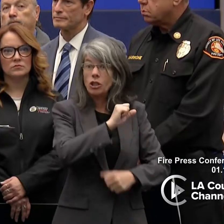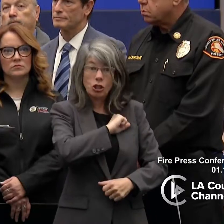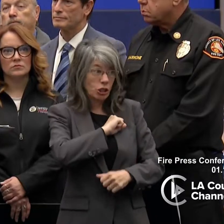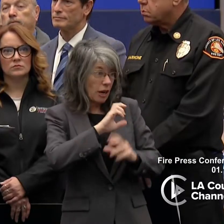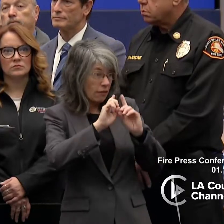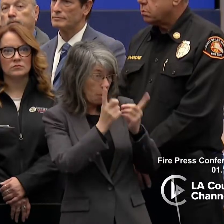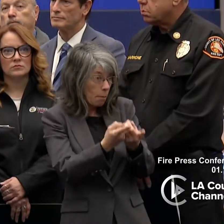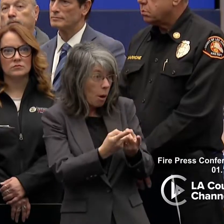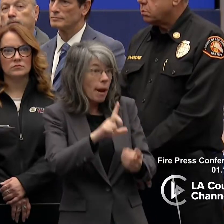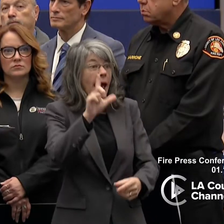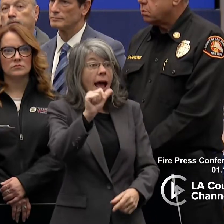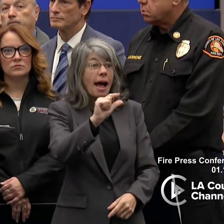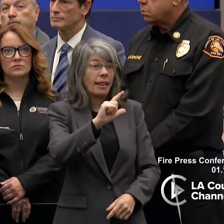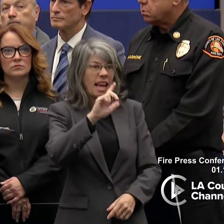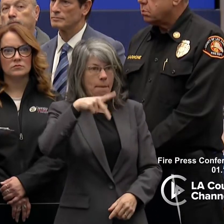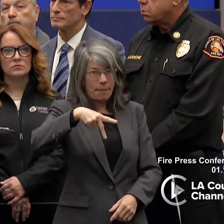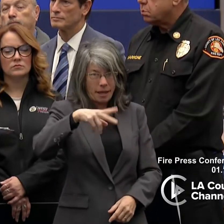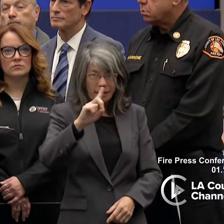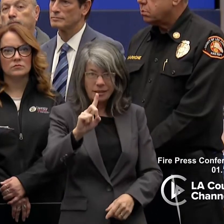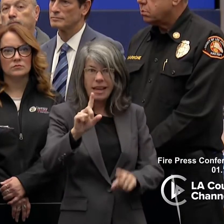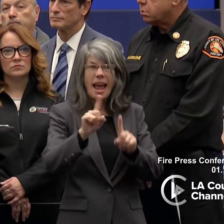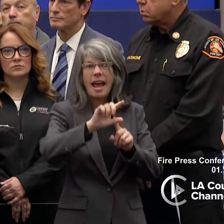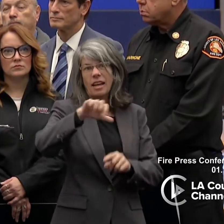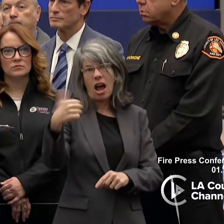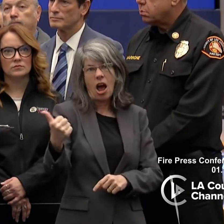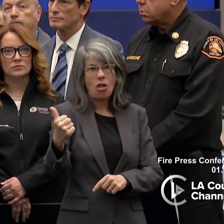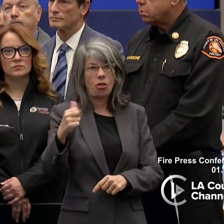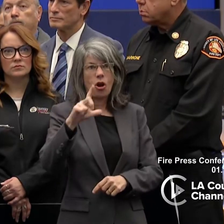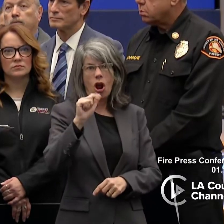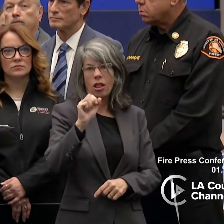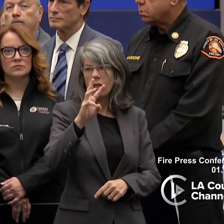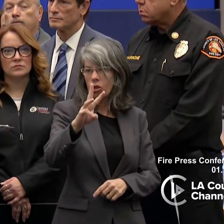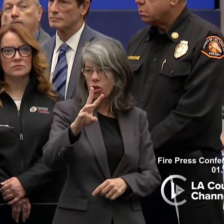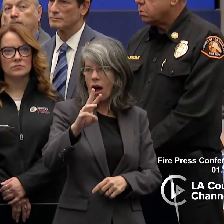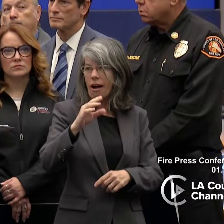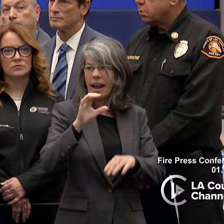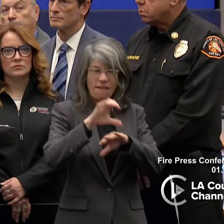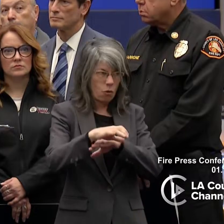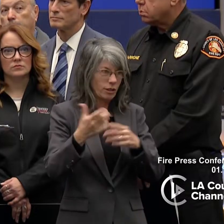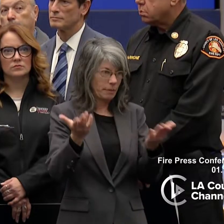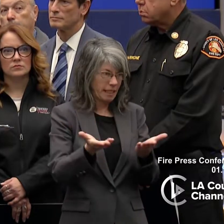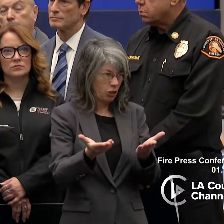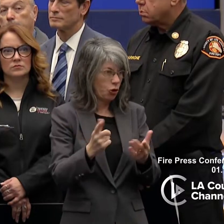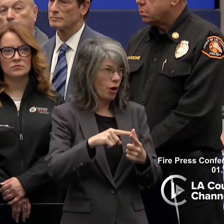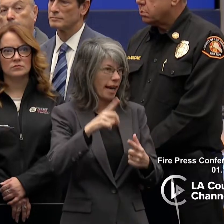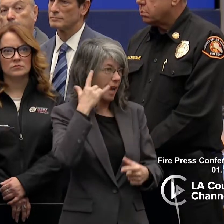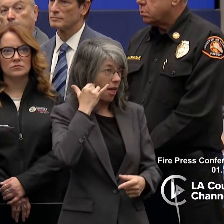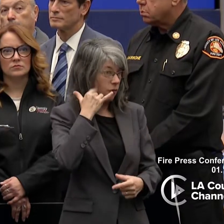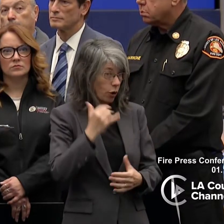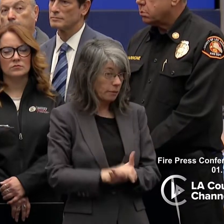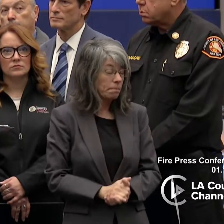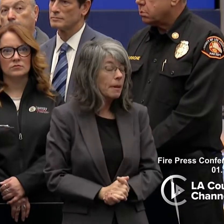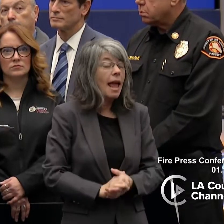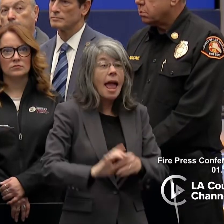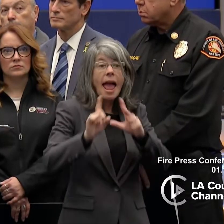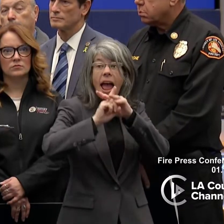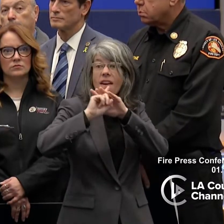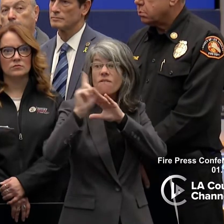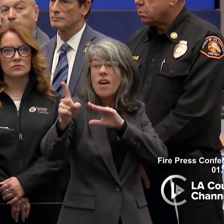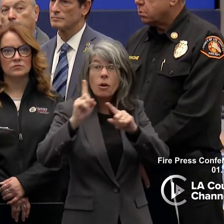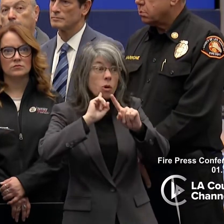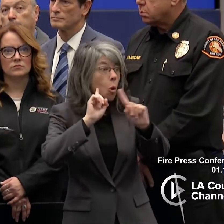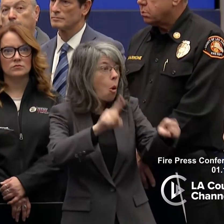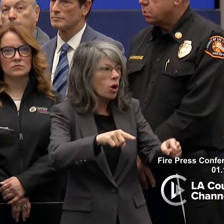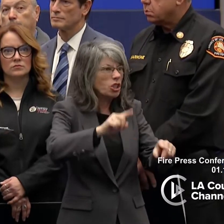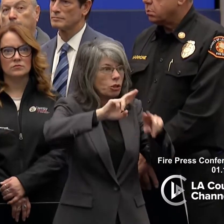Department, the Los Angeles Police Department, and other law enforcement agencies here in California. Evacuation orders,